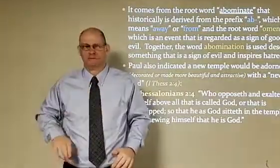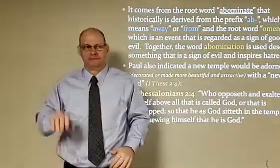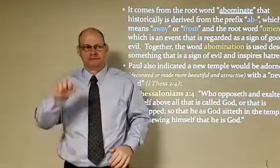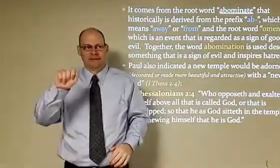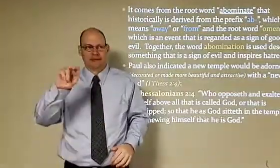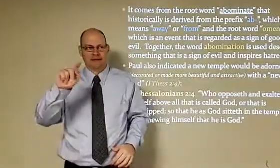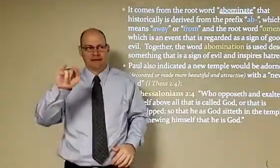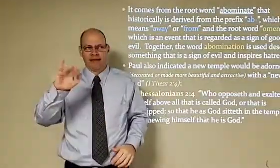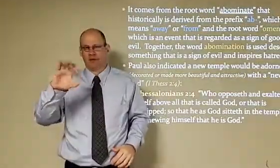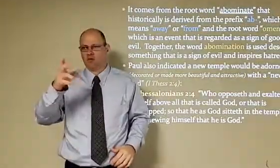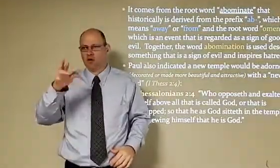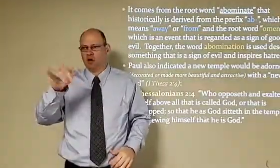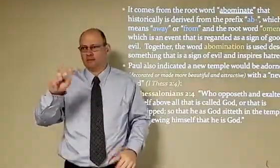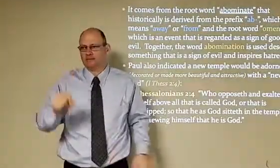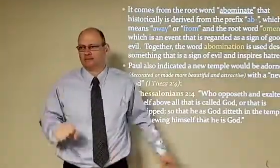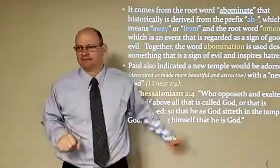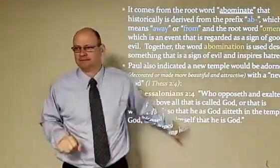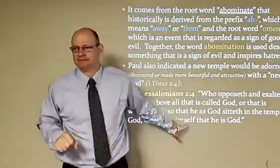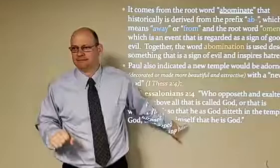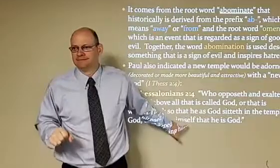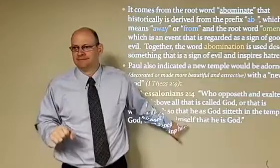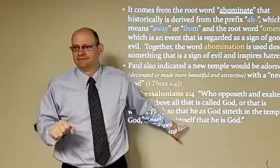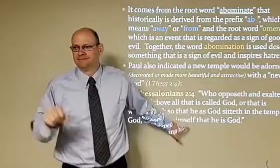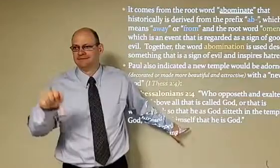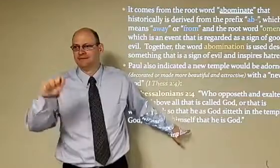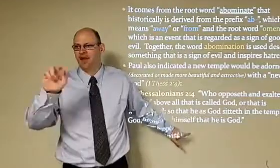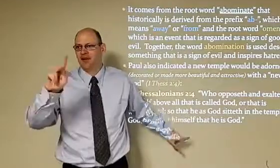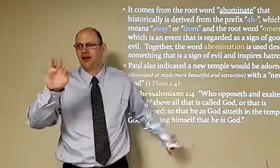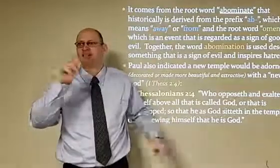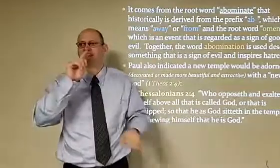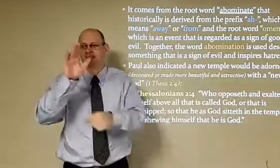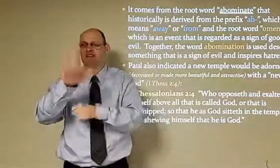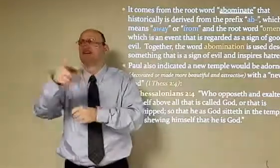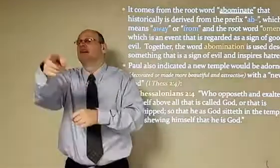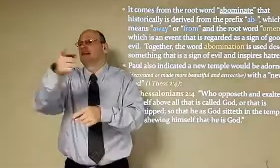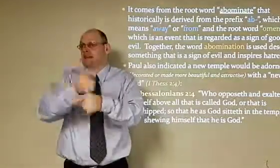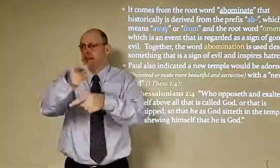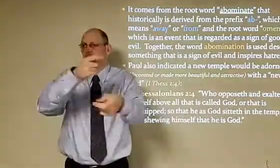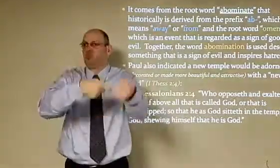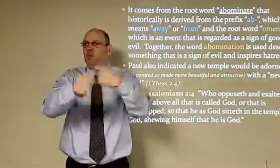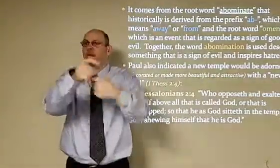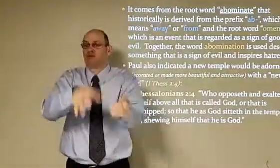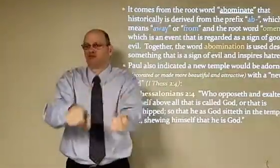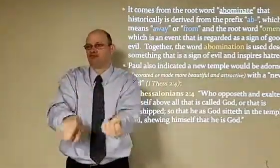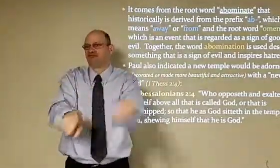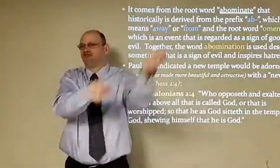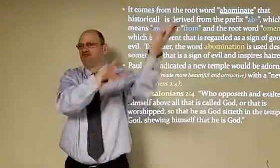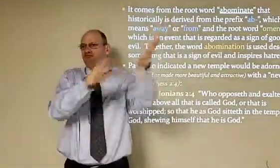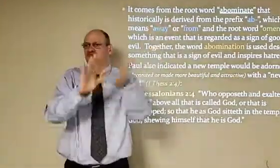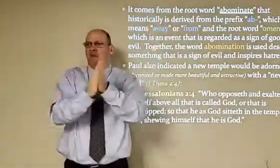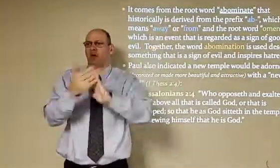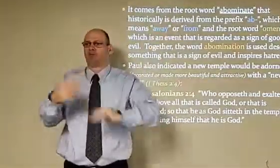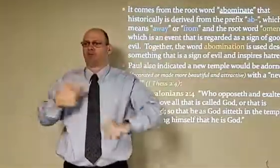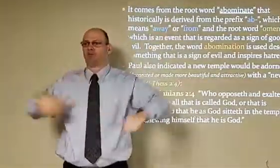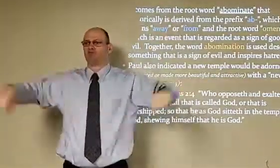So he is in reference to the Antichrist. Is going to sit on the temple